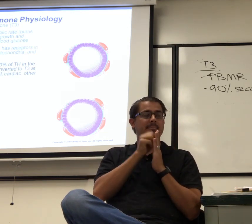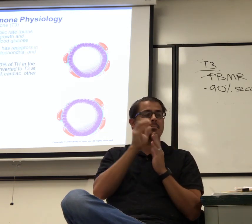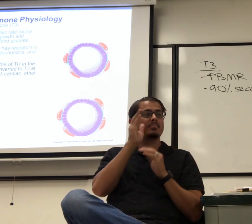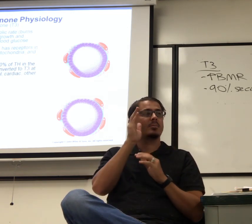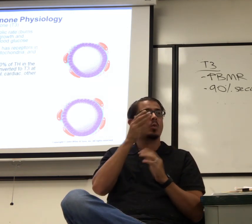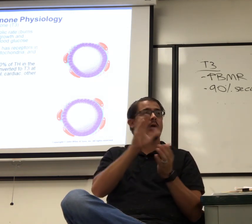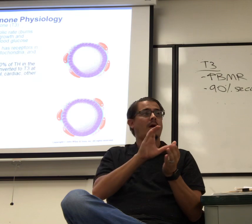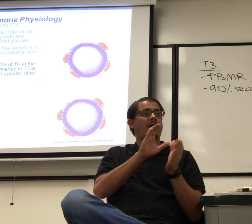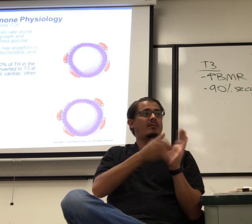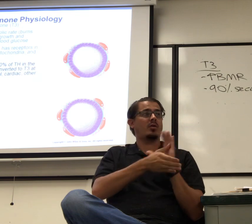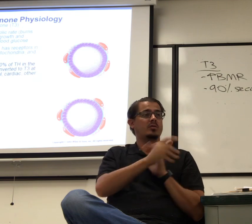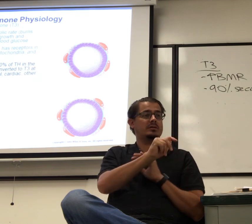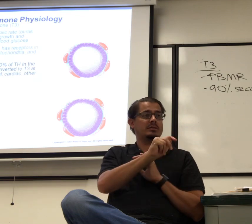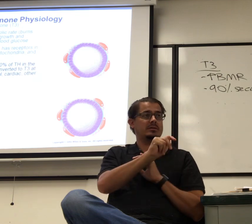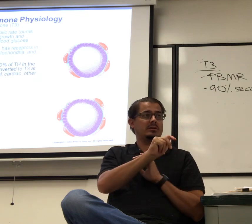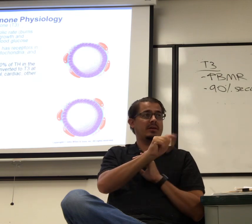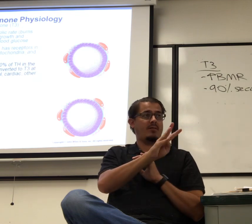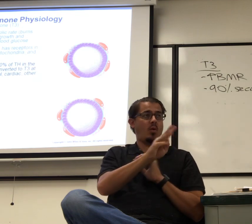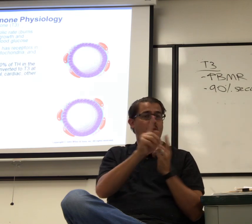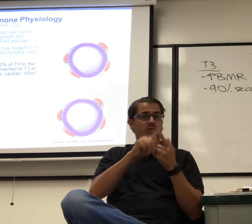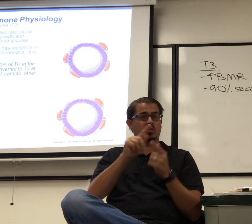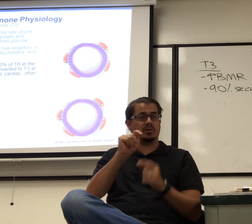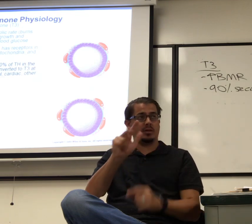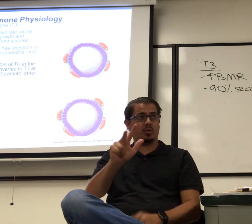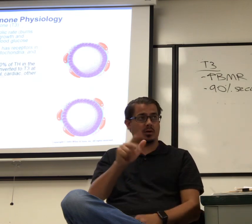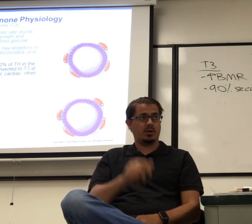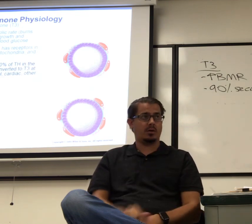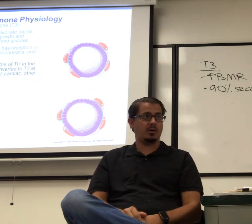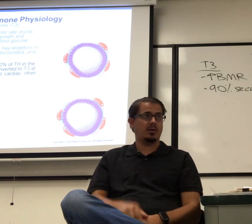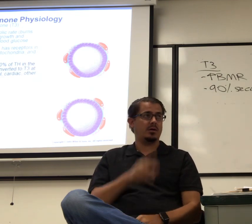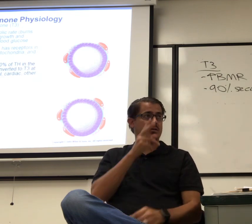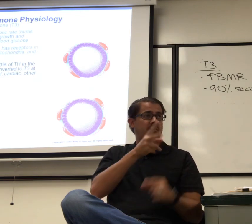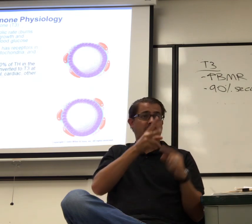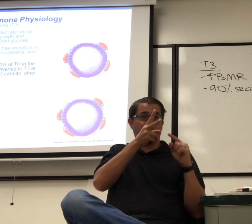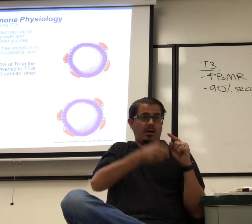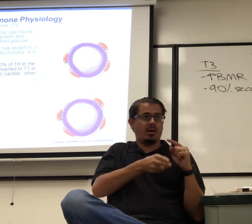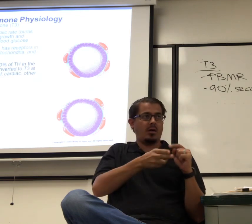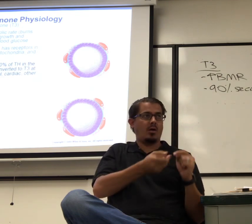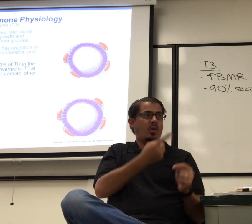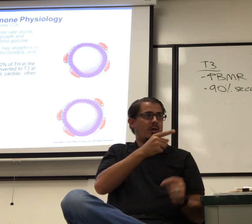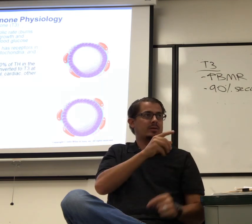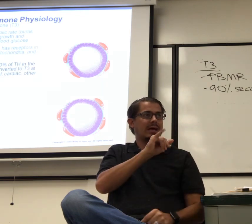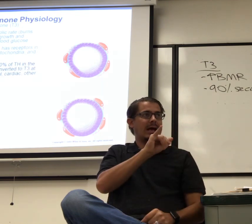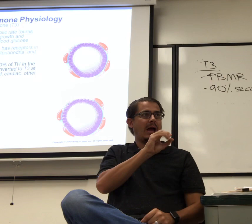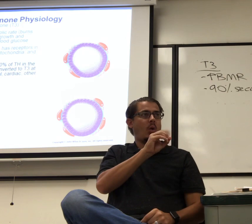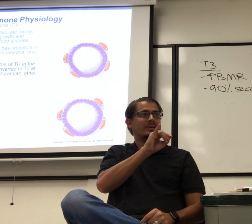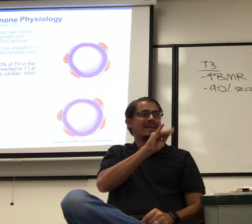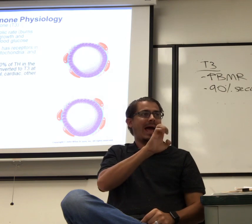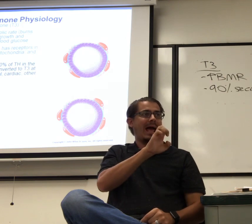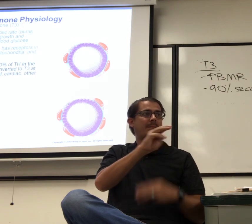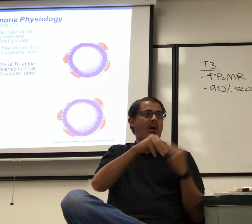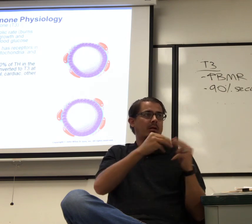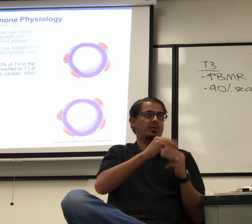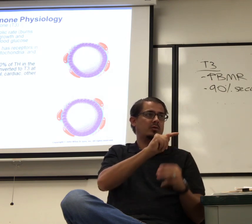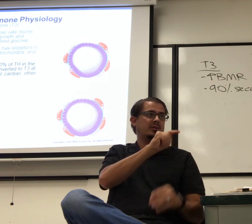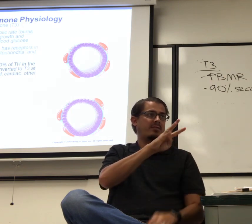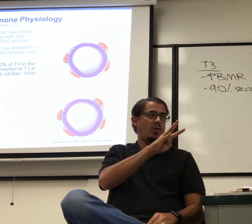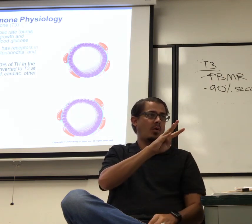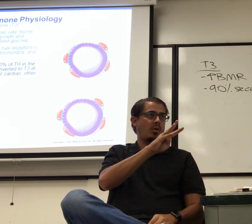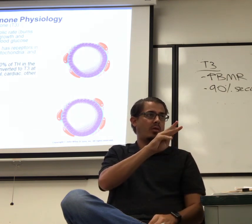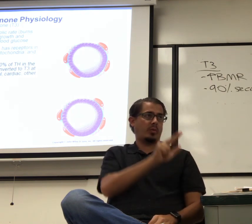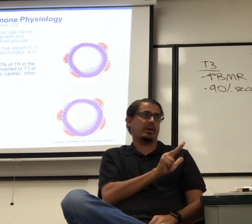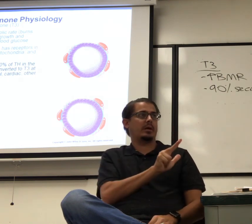an enzyme converts